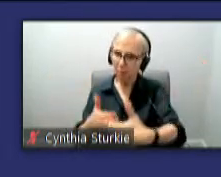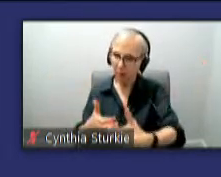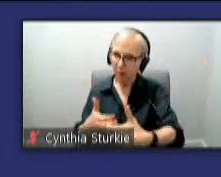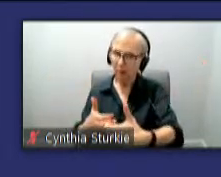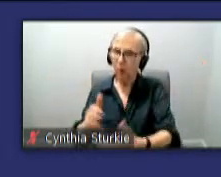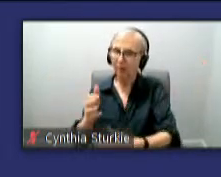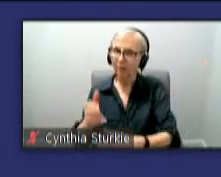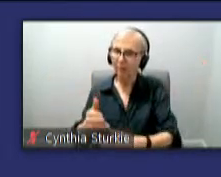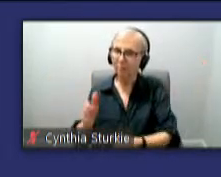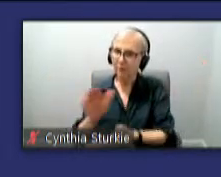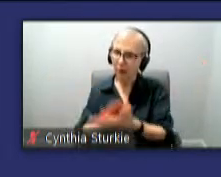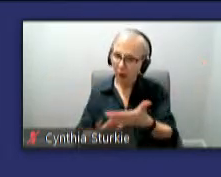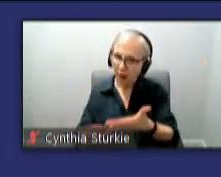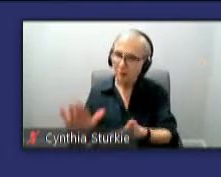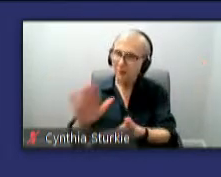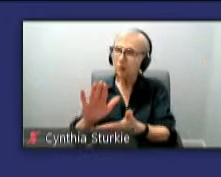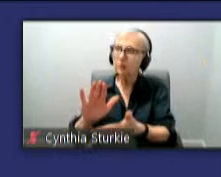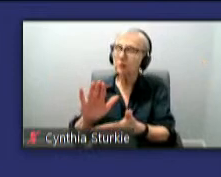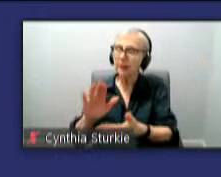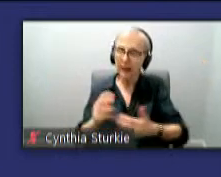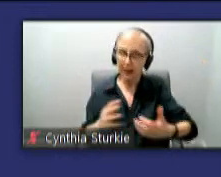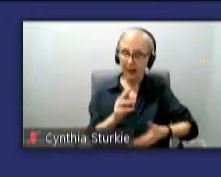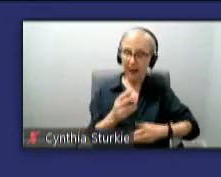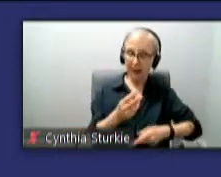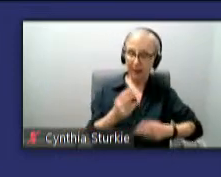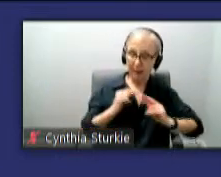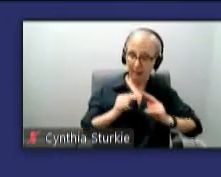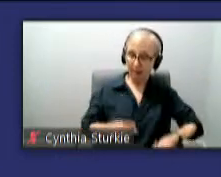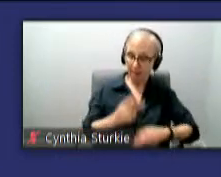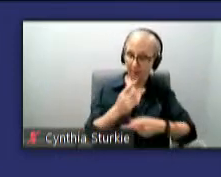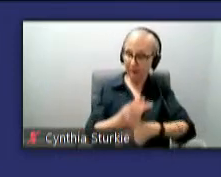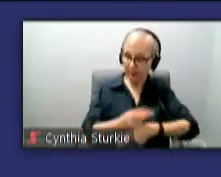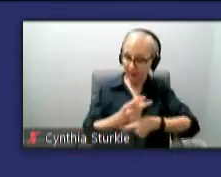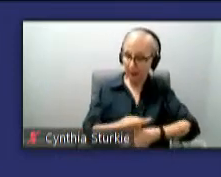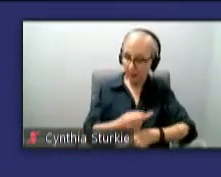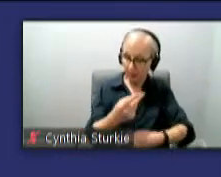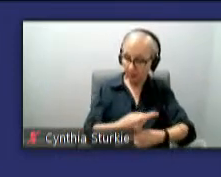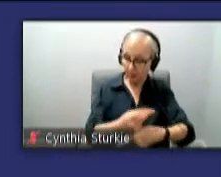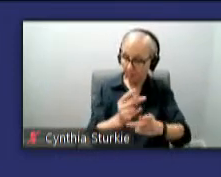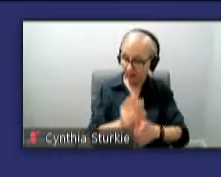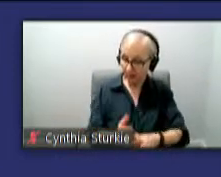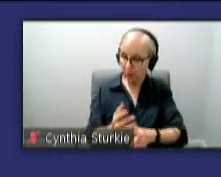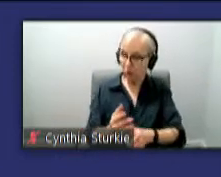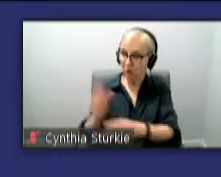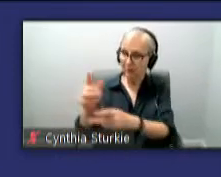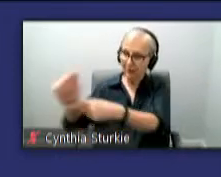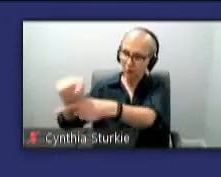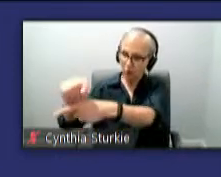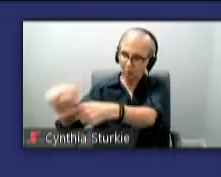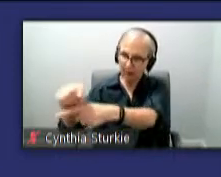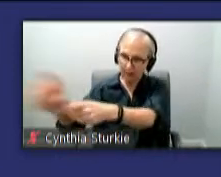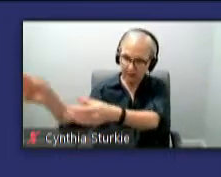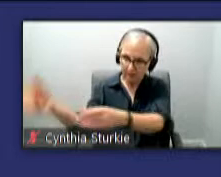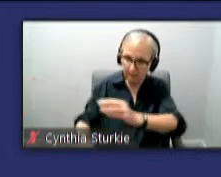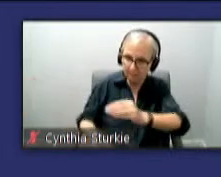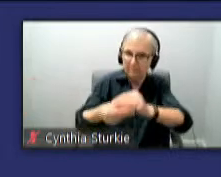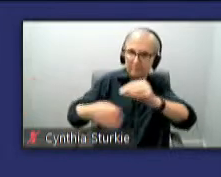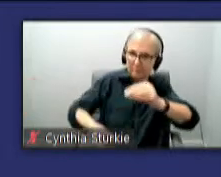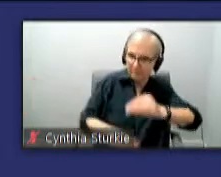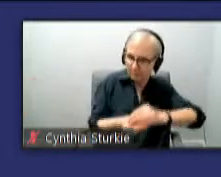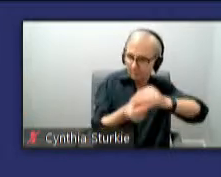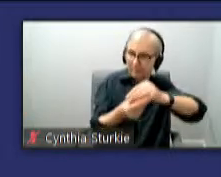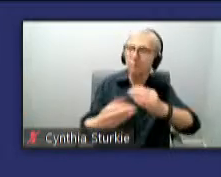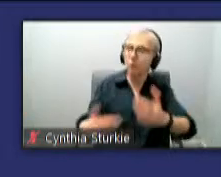education, with our healthcare providers to ensure that we are creating a pipeline and getting people